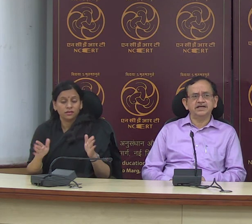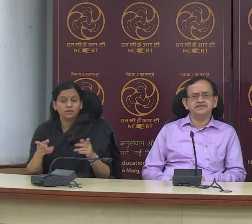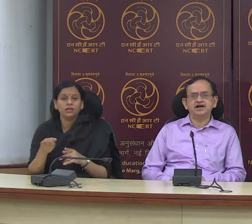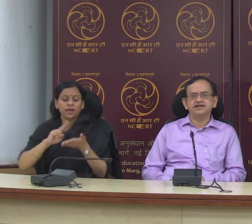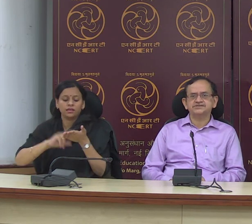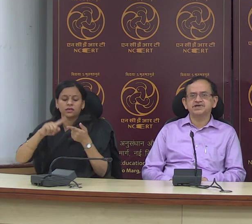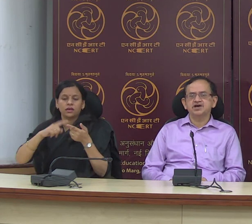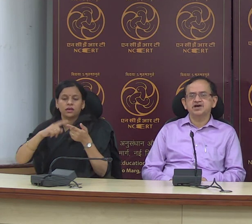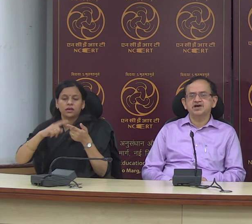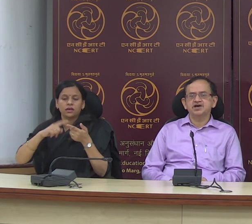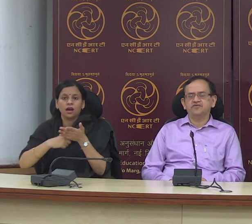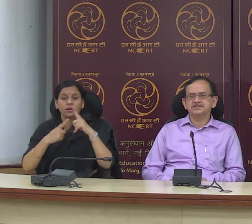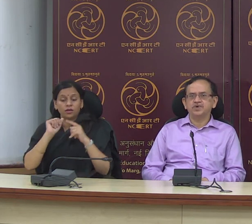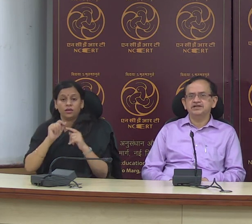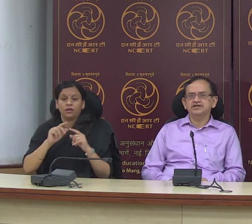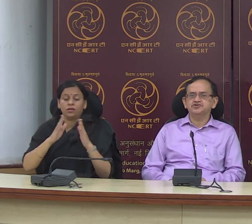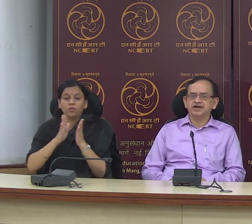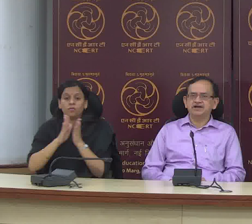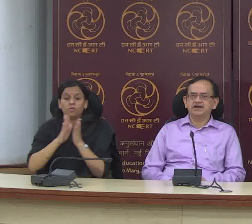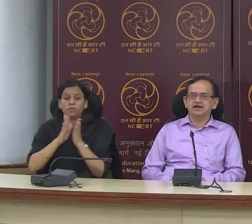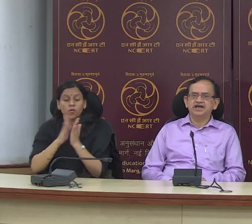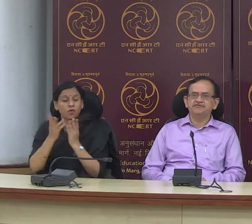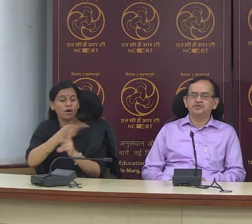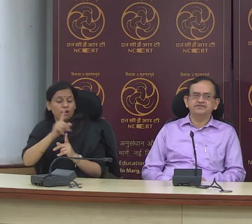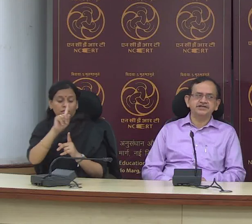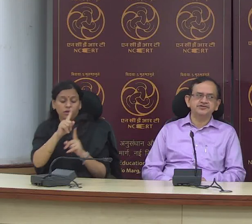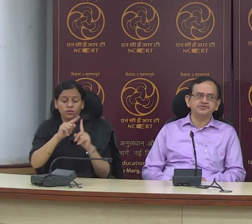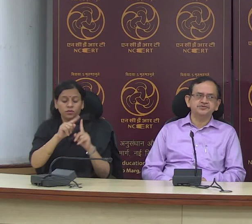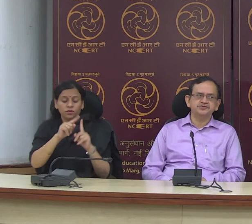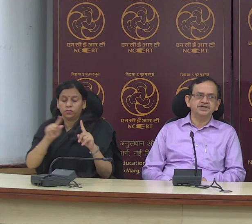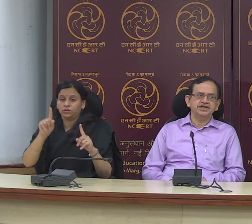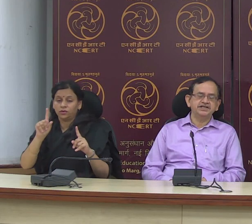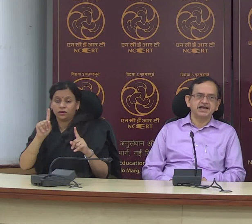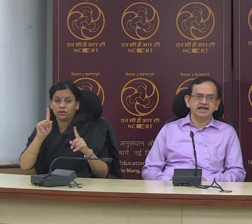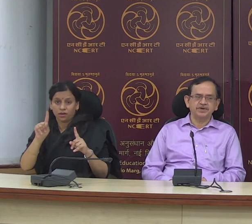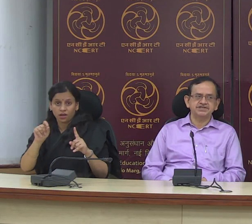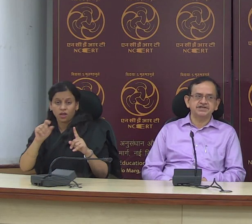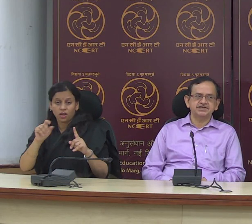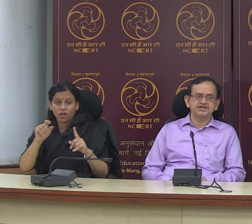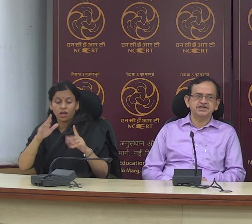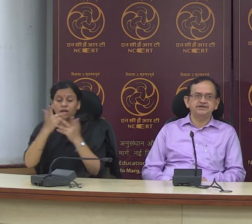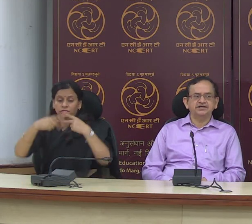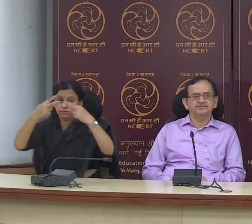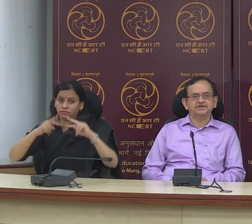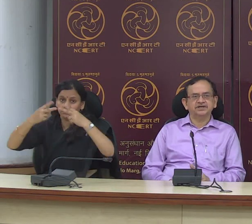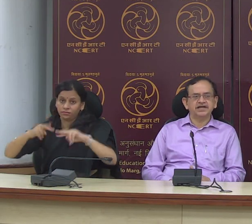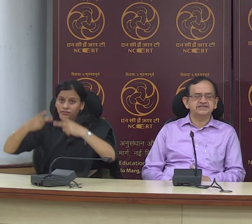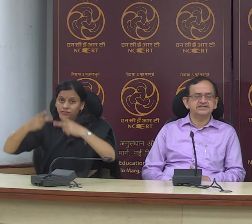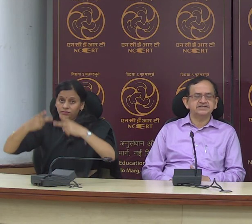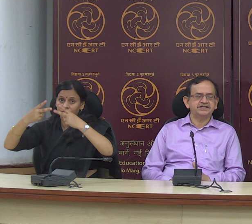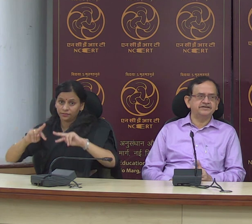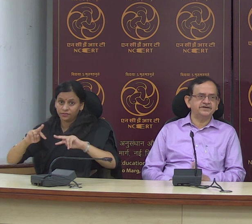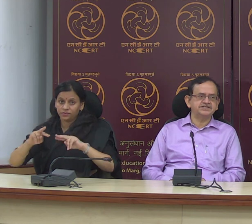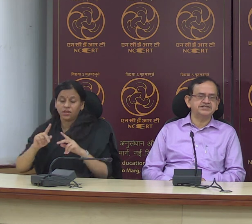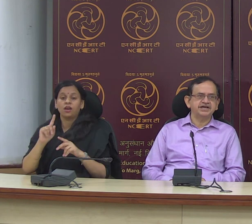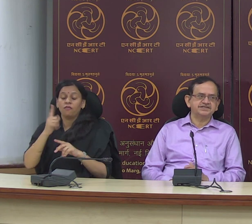the NCERT textbooks of classes 1 to 12 have to be converted into Indian Sign Language. It has